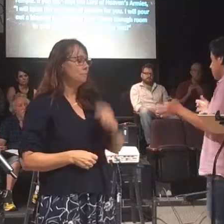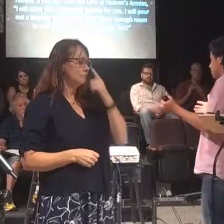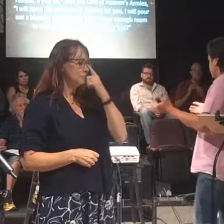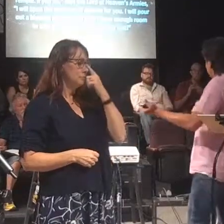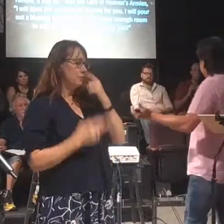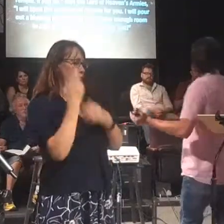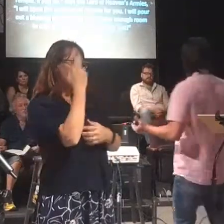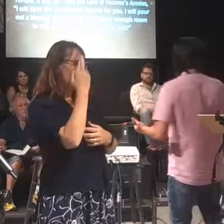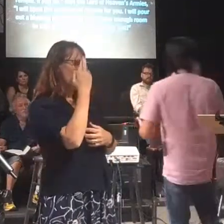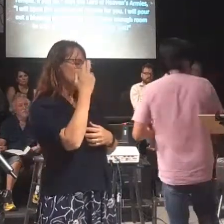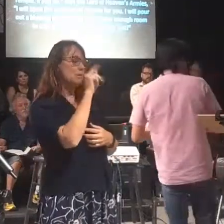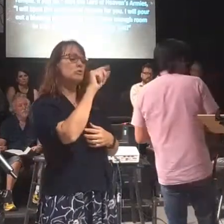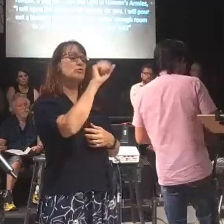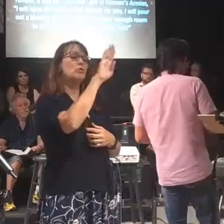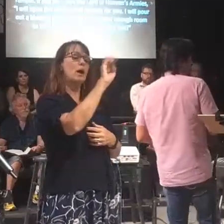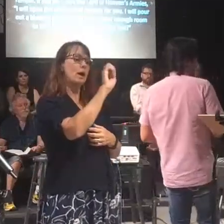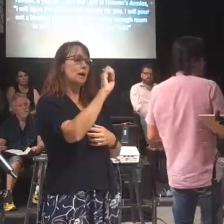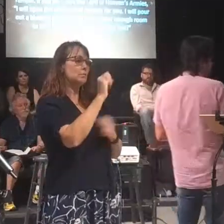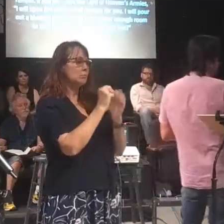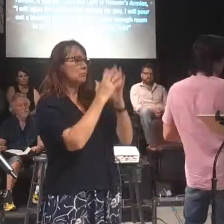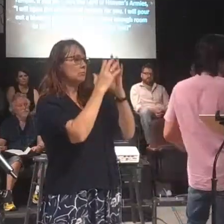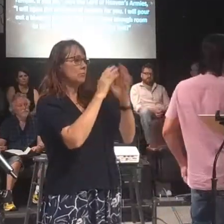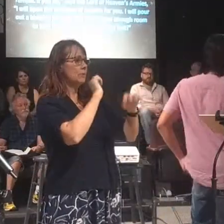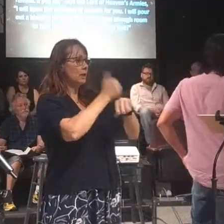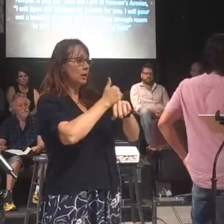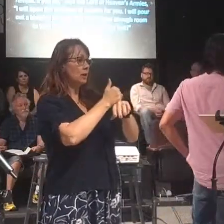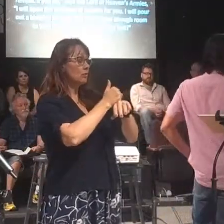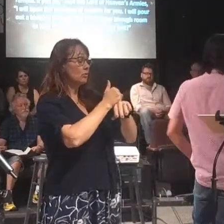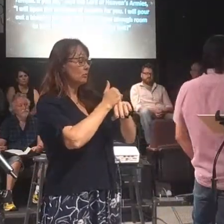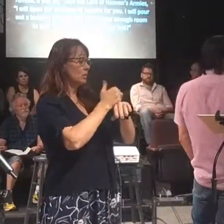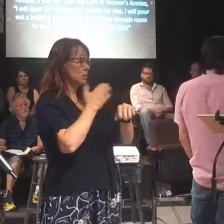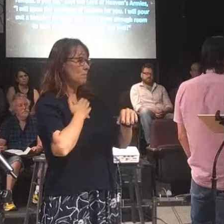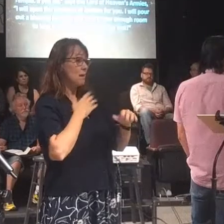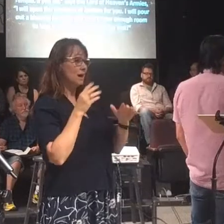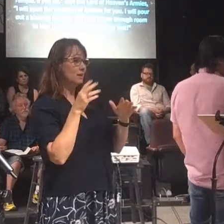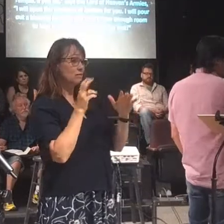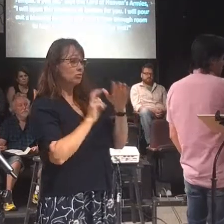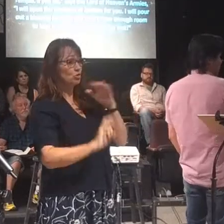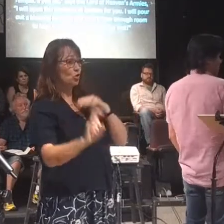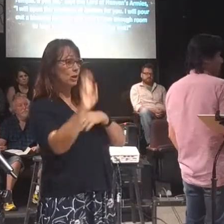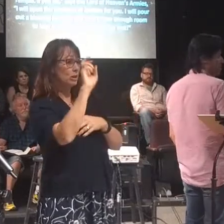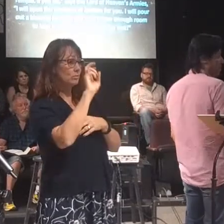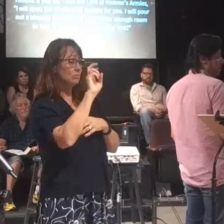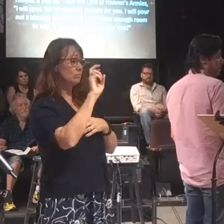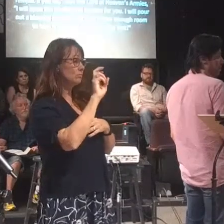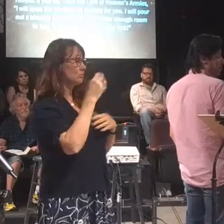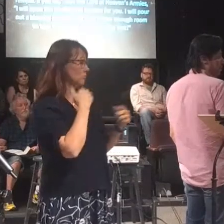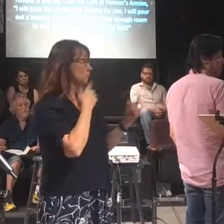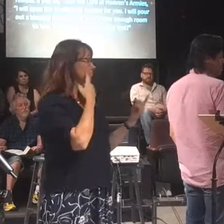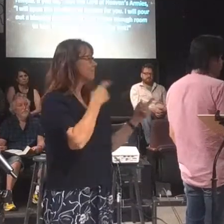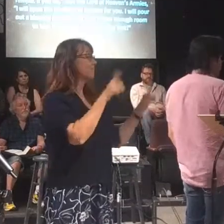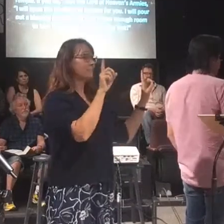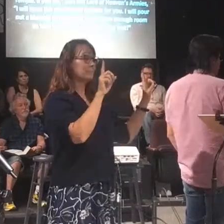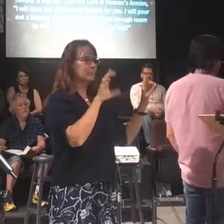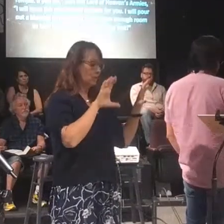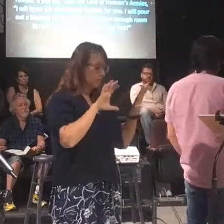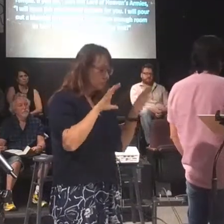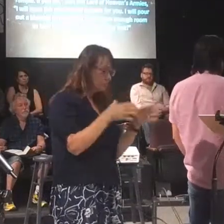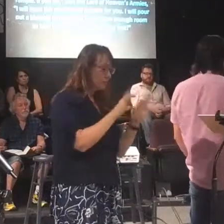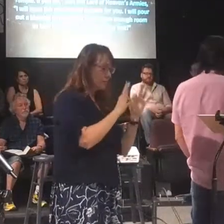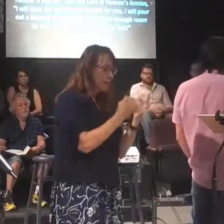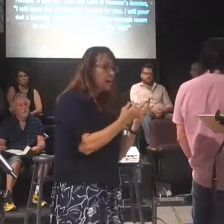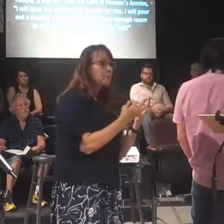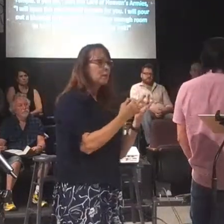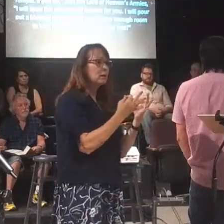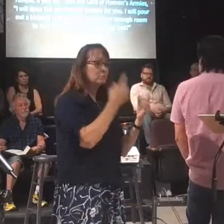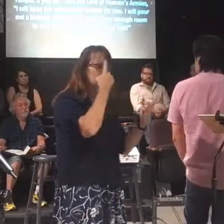the reason why tribe is in existence is because of that journey. I came out of it. We came out of it as a family with vision, with clarity,